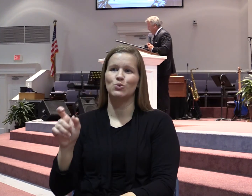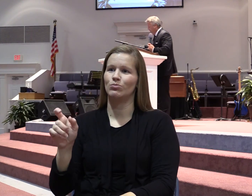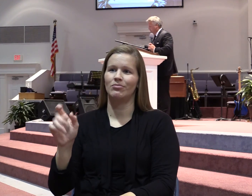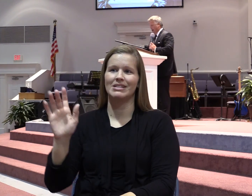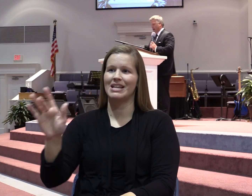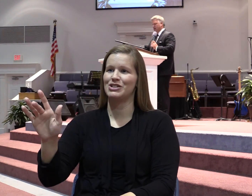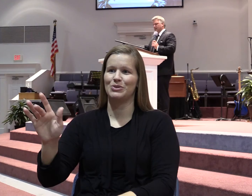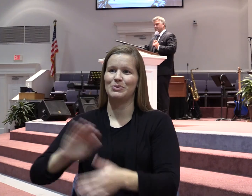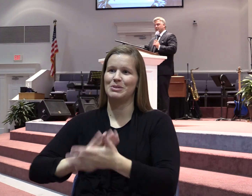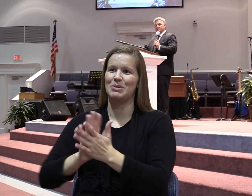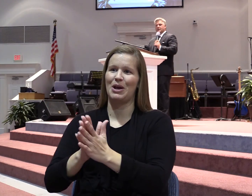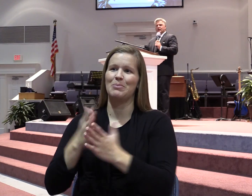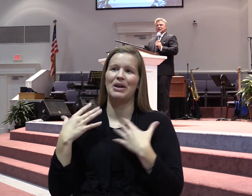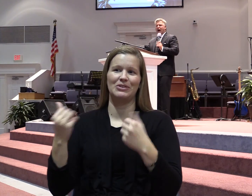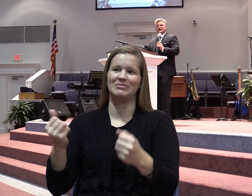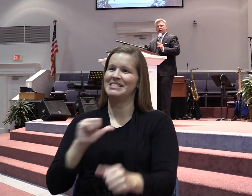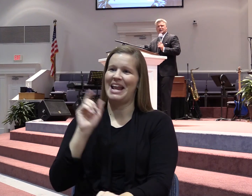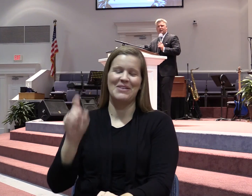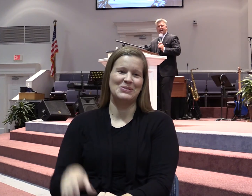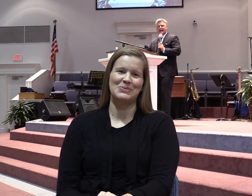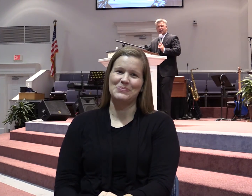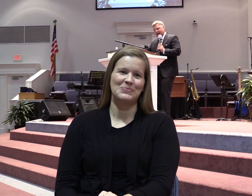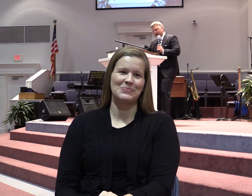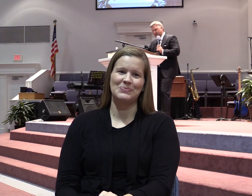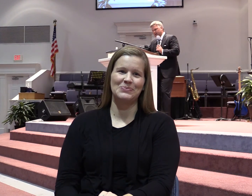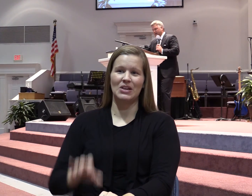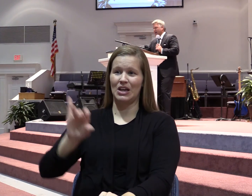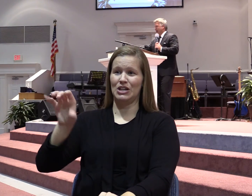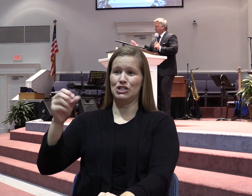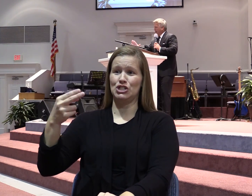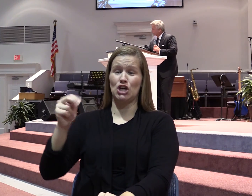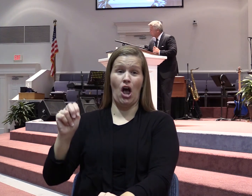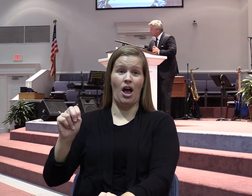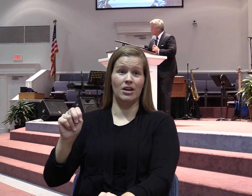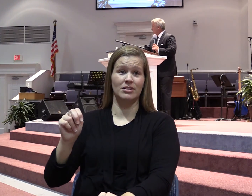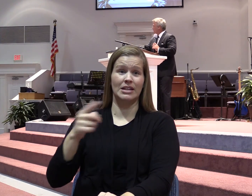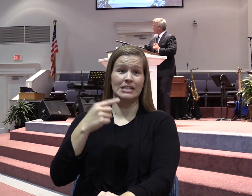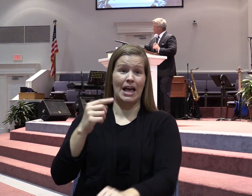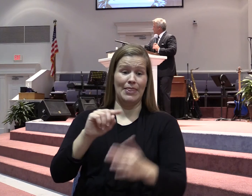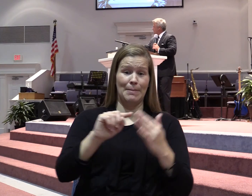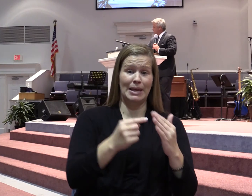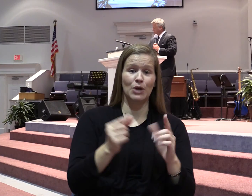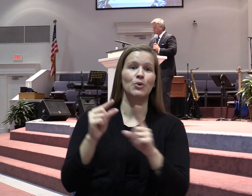to make them well. John's gospel made it clear. In the beginning was the Word.